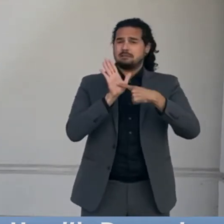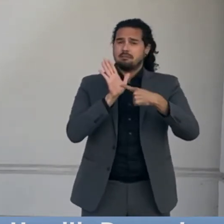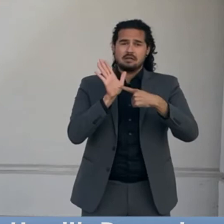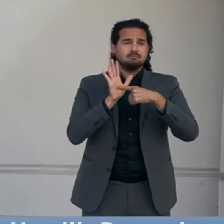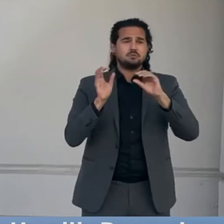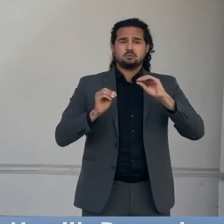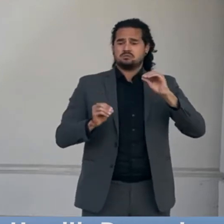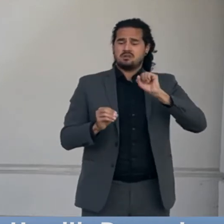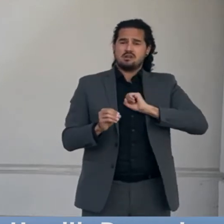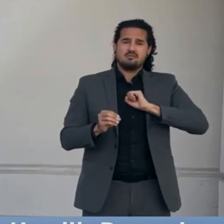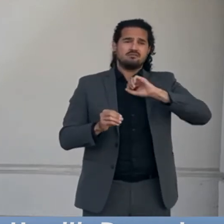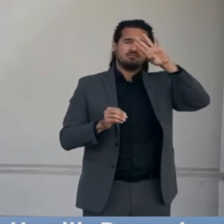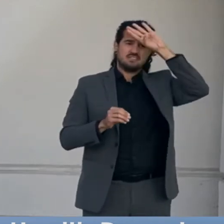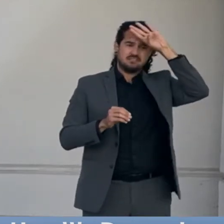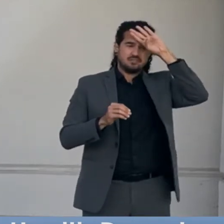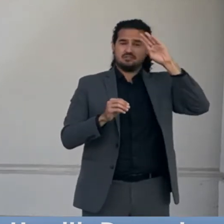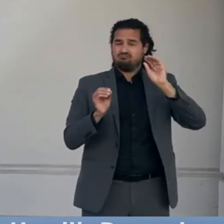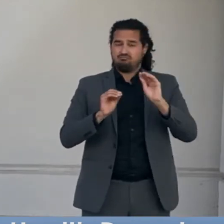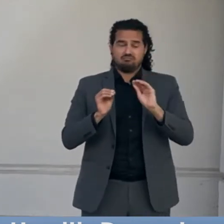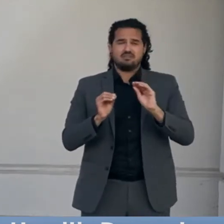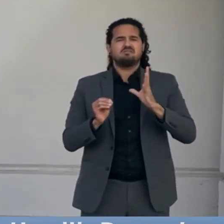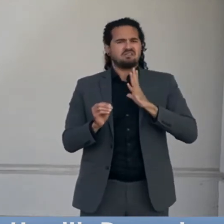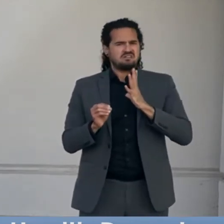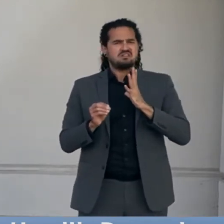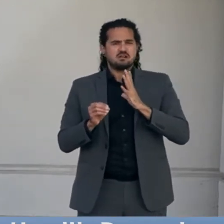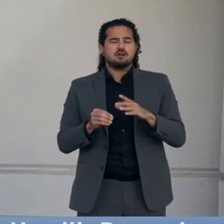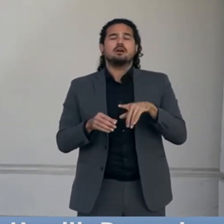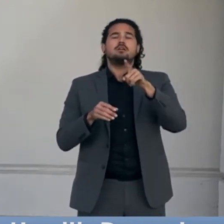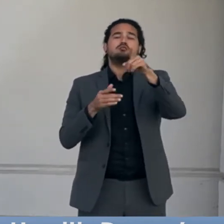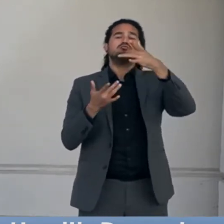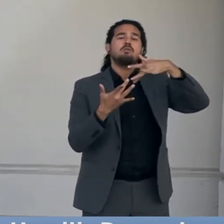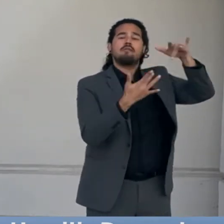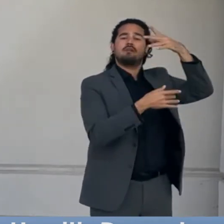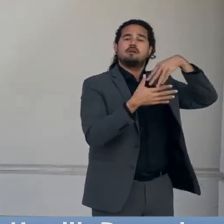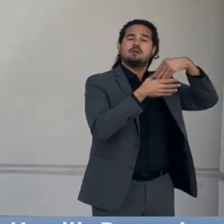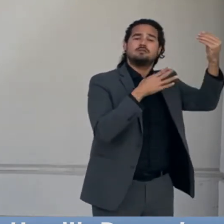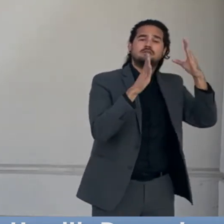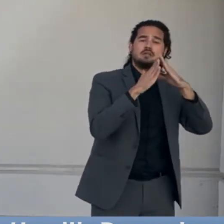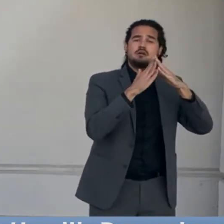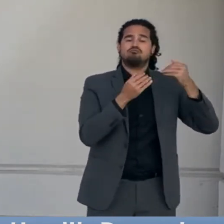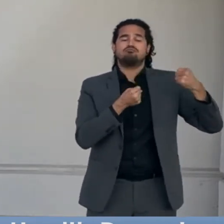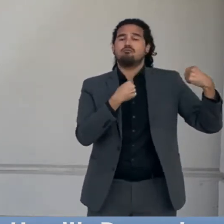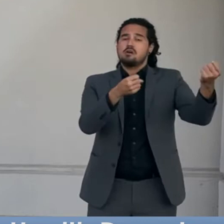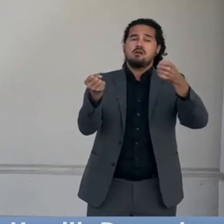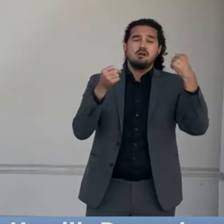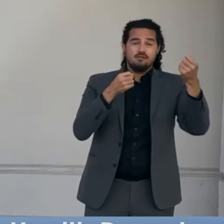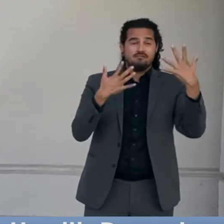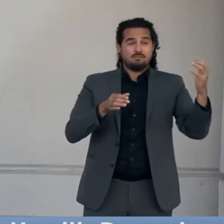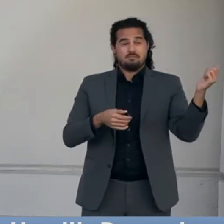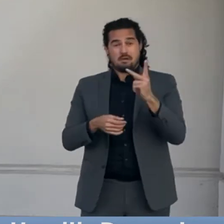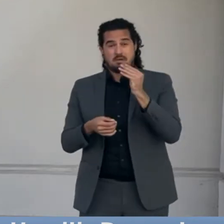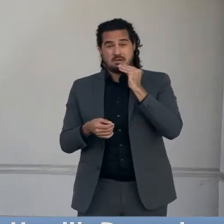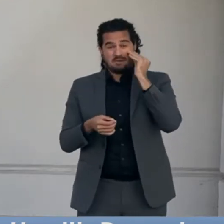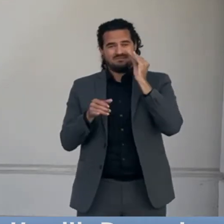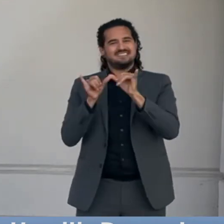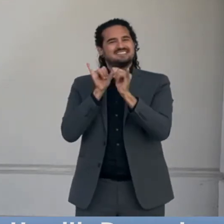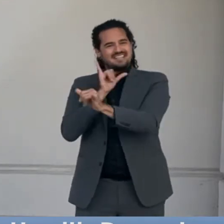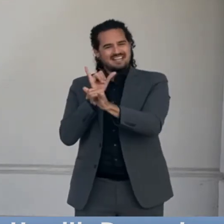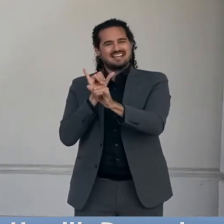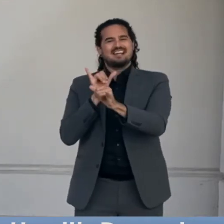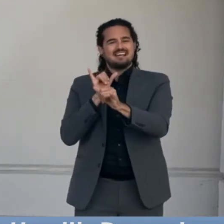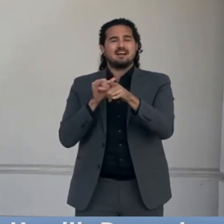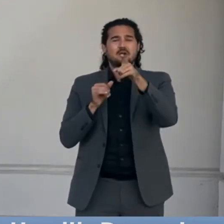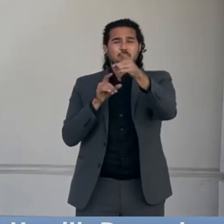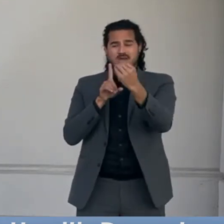after traveling, and for those who have come into close contact with somebody who has tested positive for COVID-19. However,